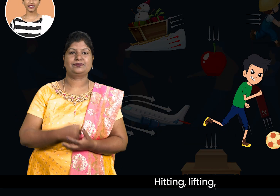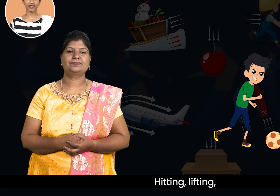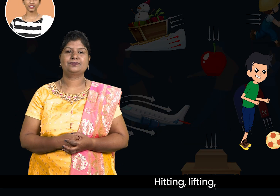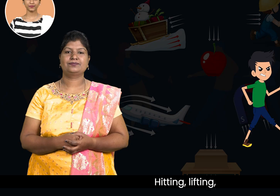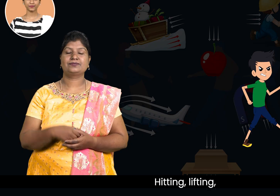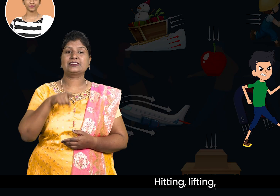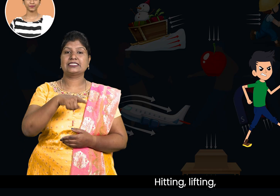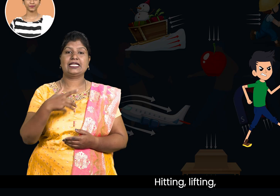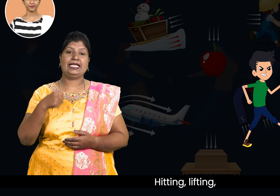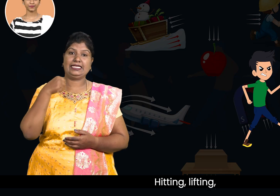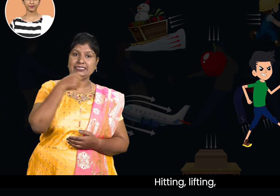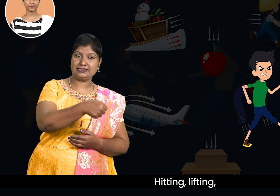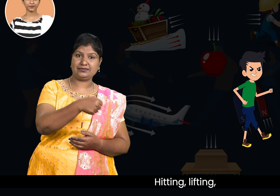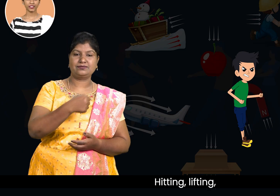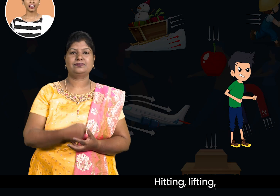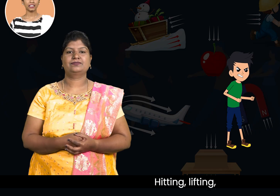hitting,